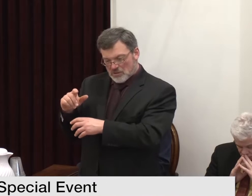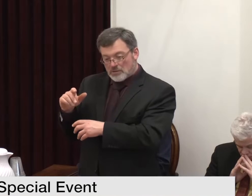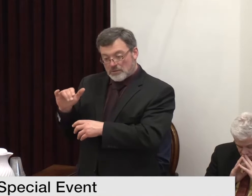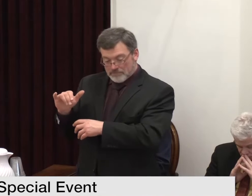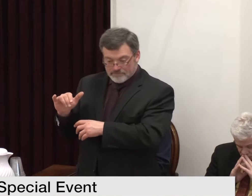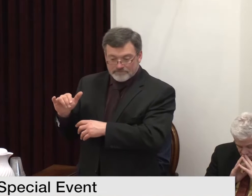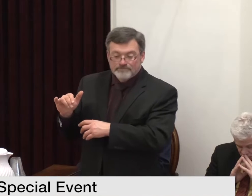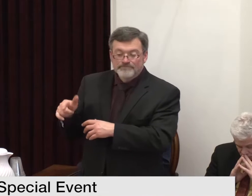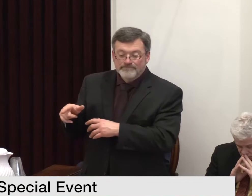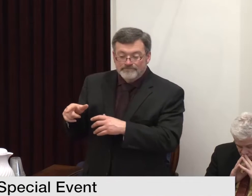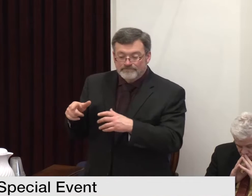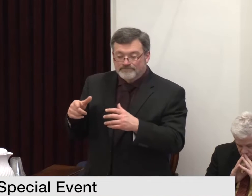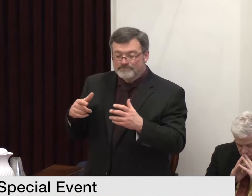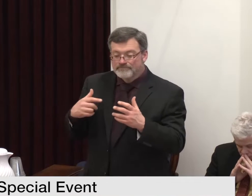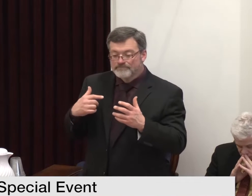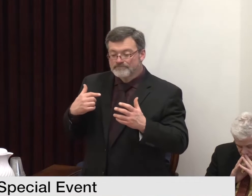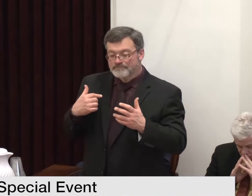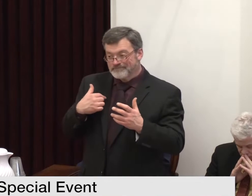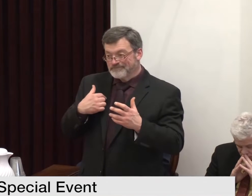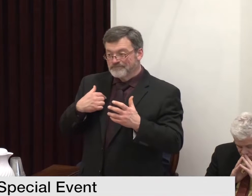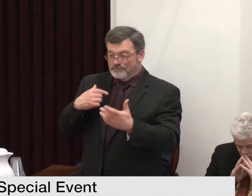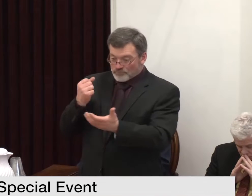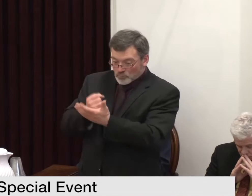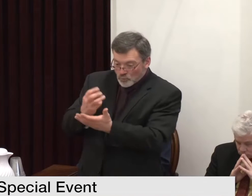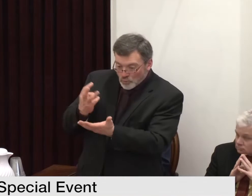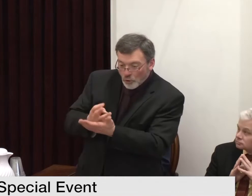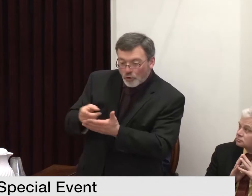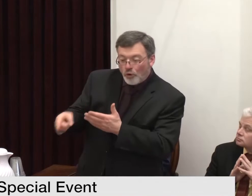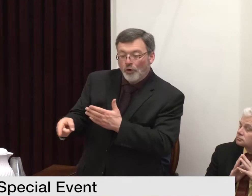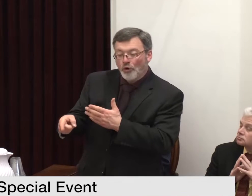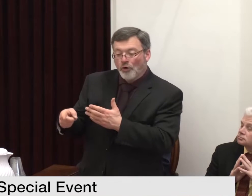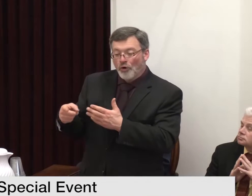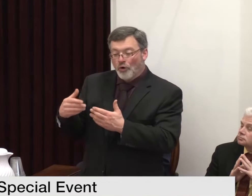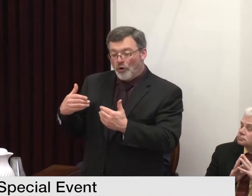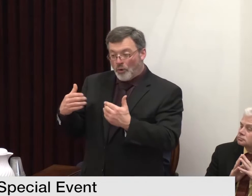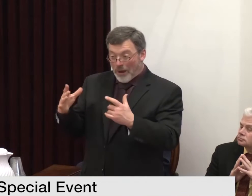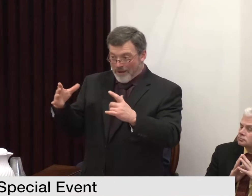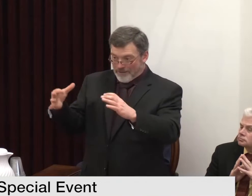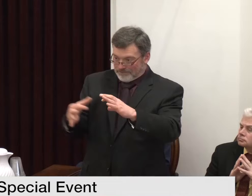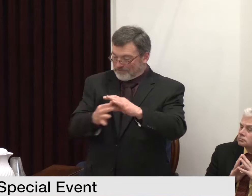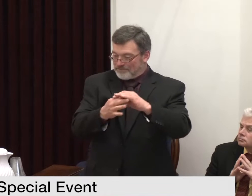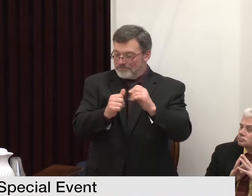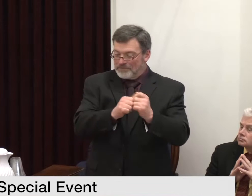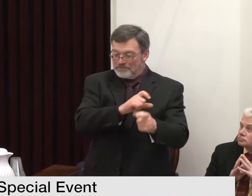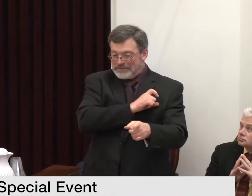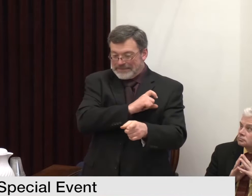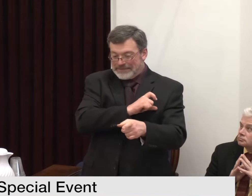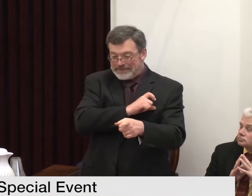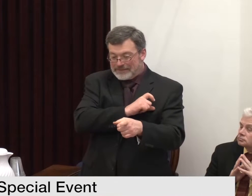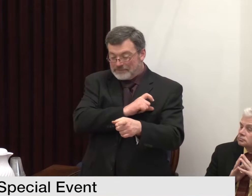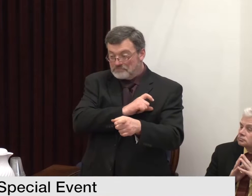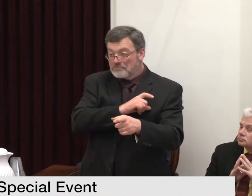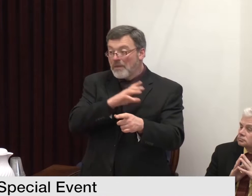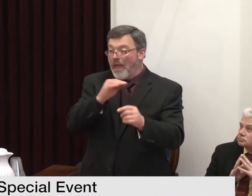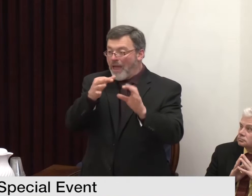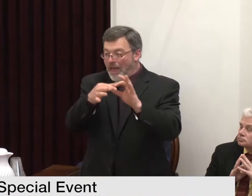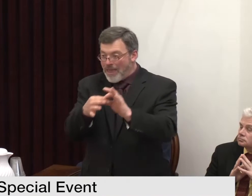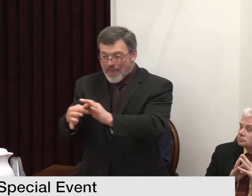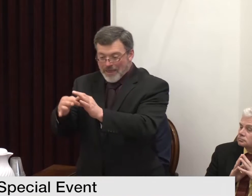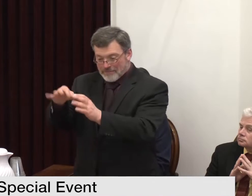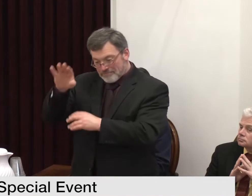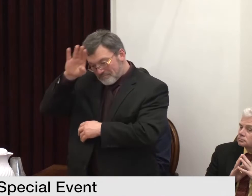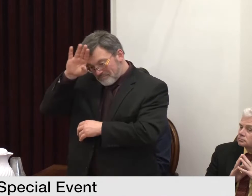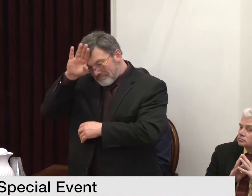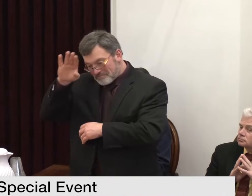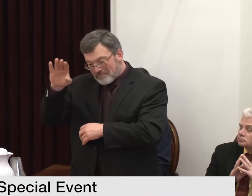put a social worker in their local police department, connected EMS and recovery coaches, and trained outreach workers